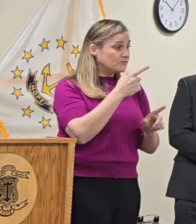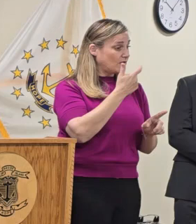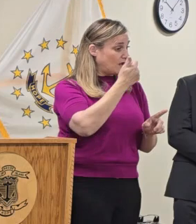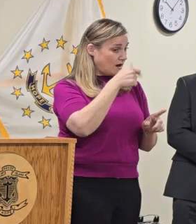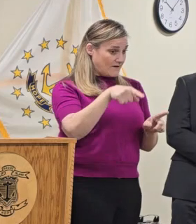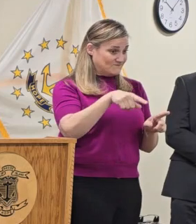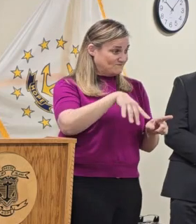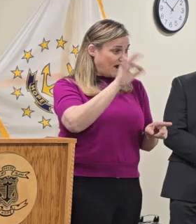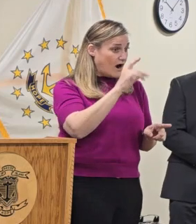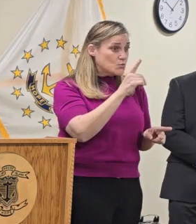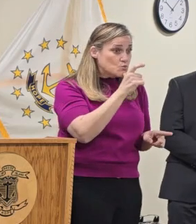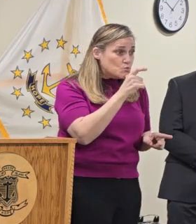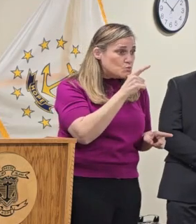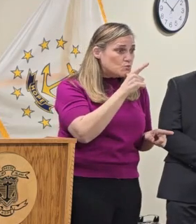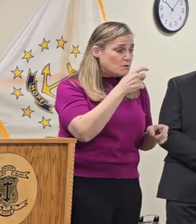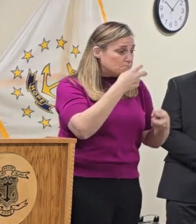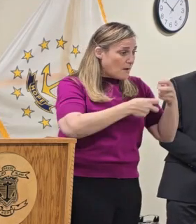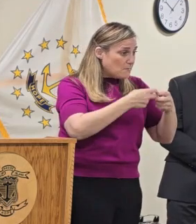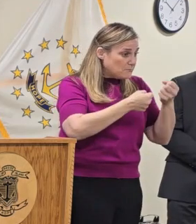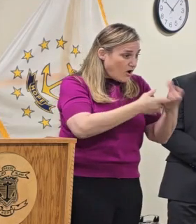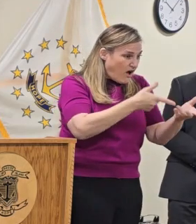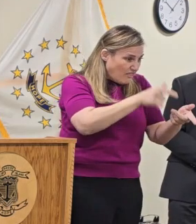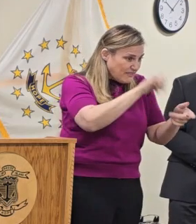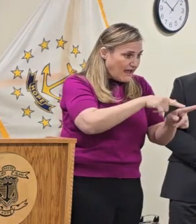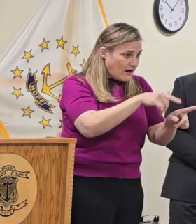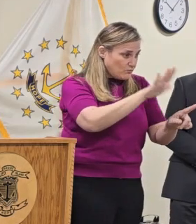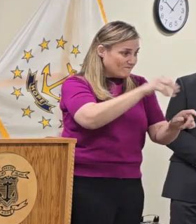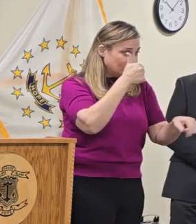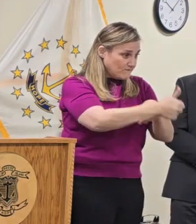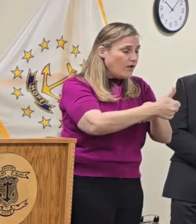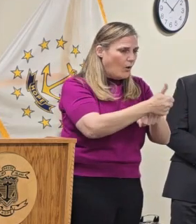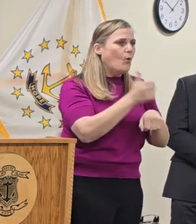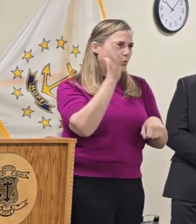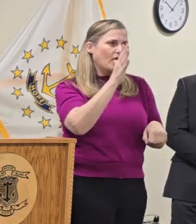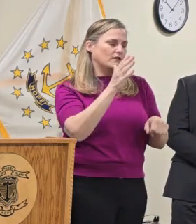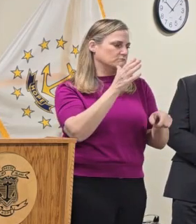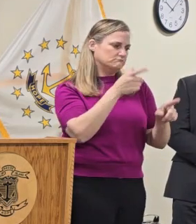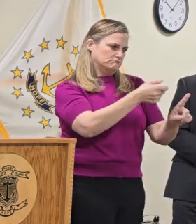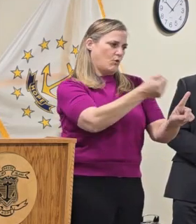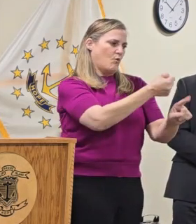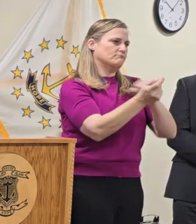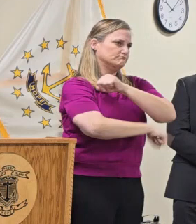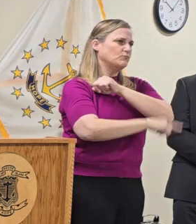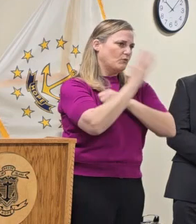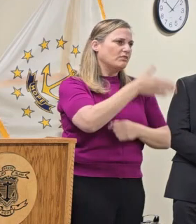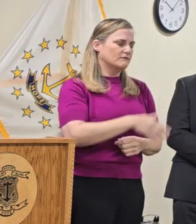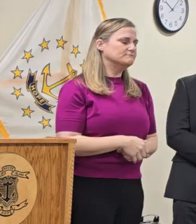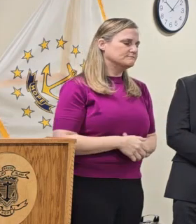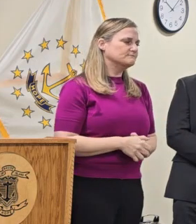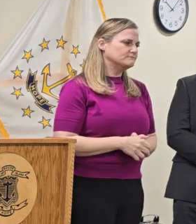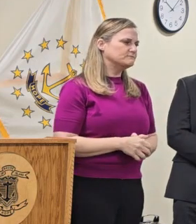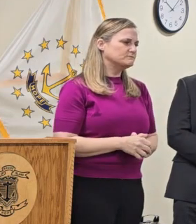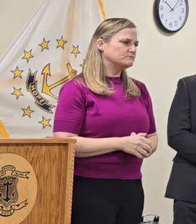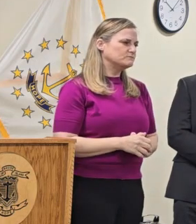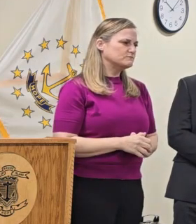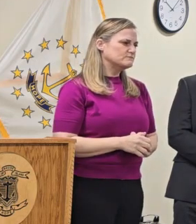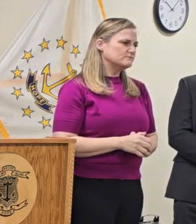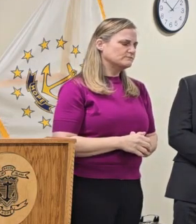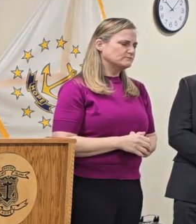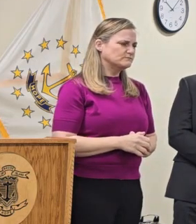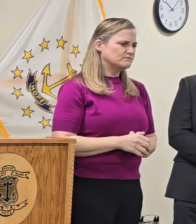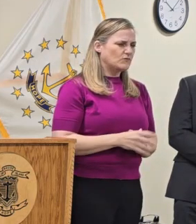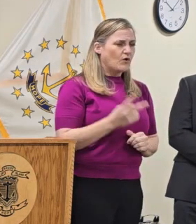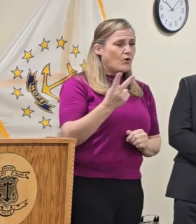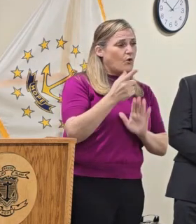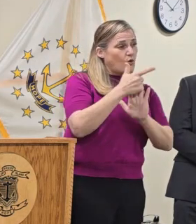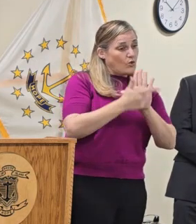the next step towards achieving that goal. The combined expertise on this legal team will put the state in a